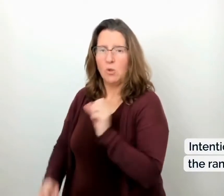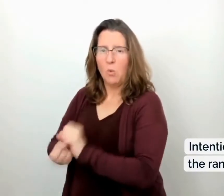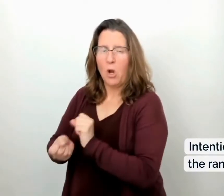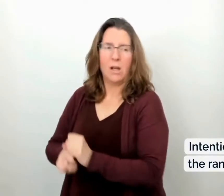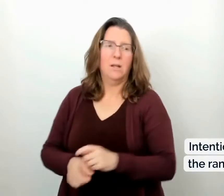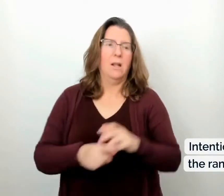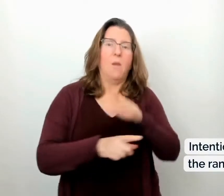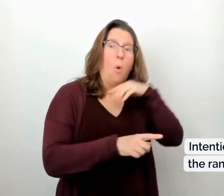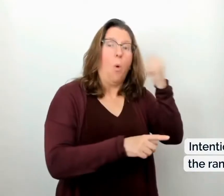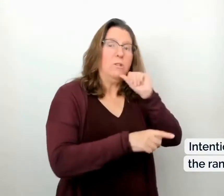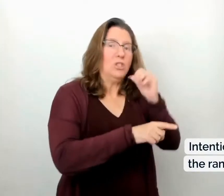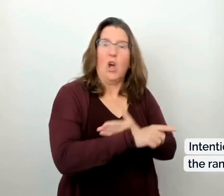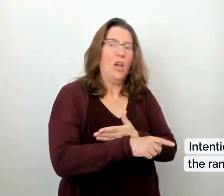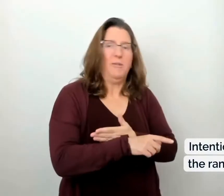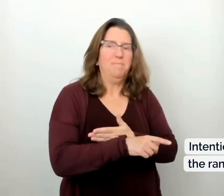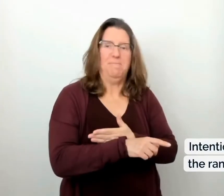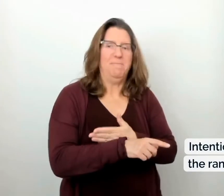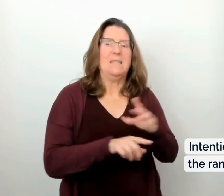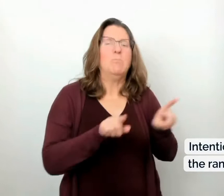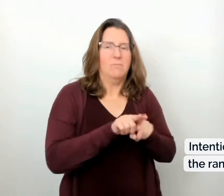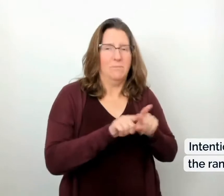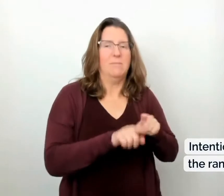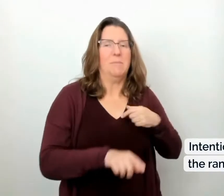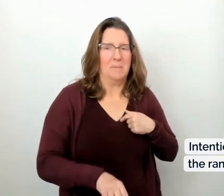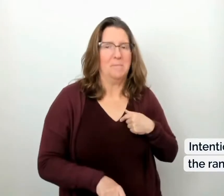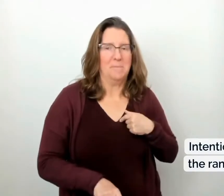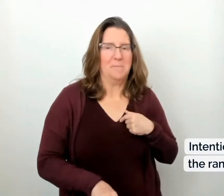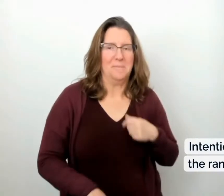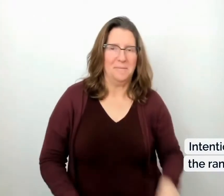My oldest daughter was more like me in motivation and learning style.